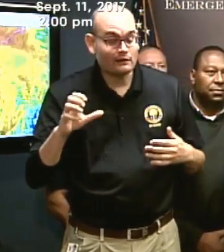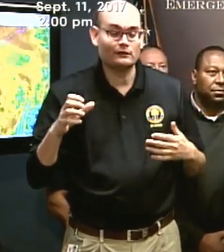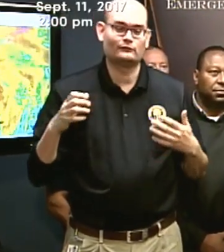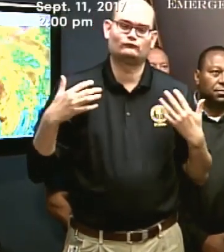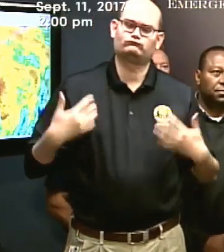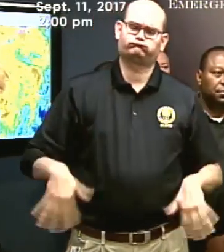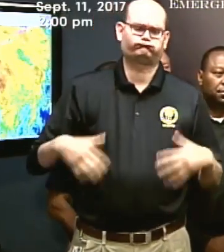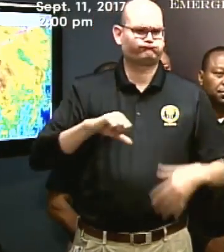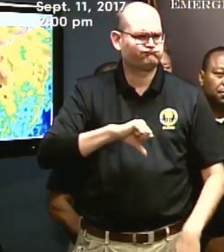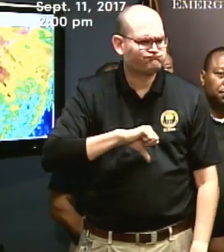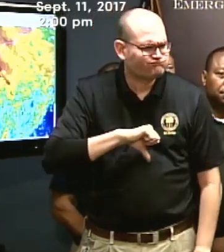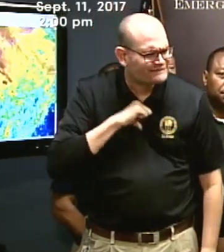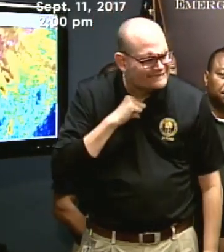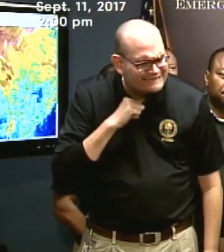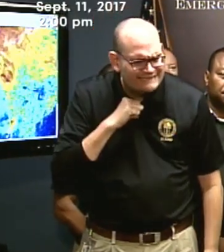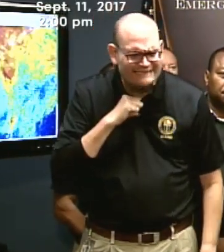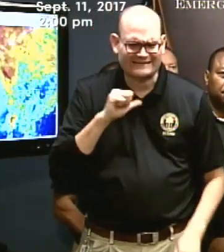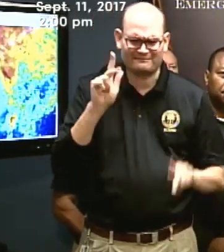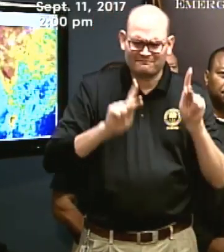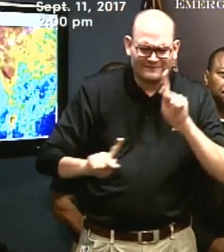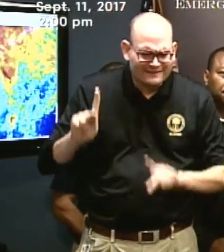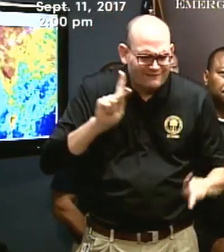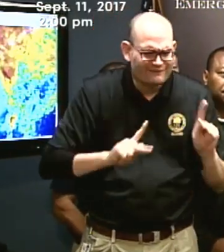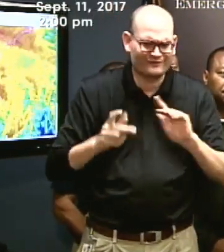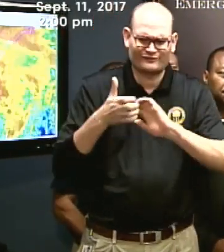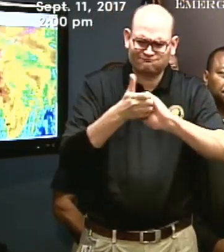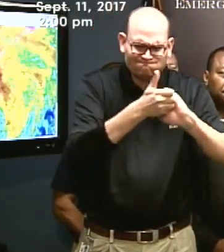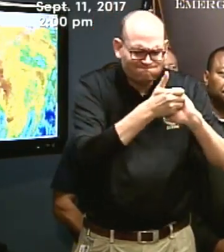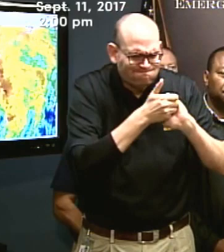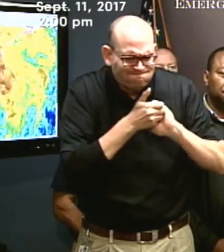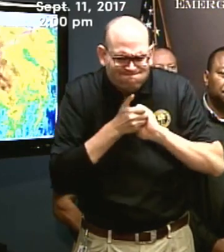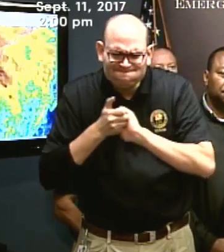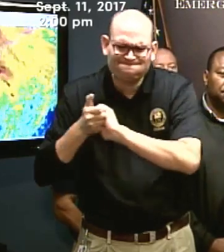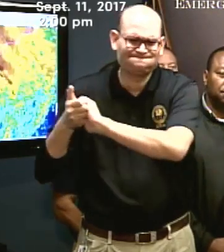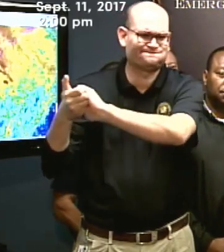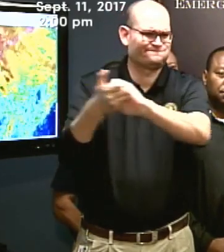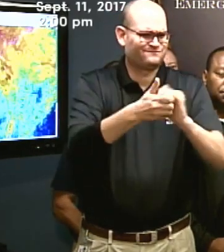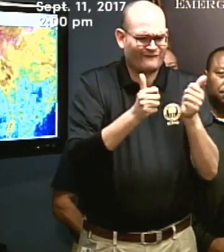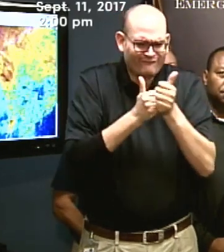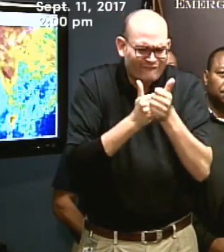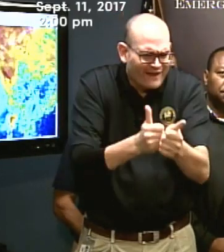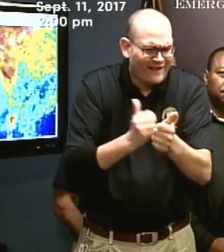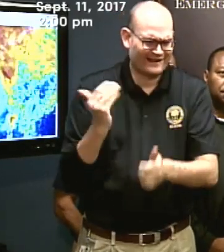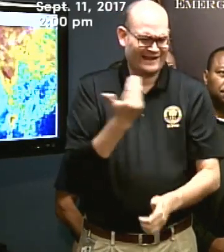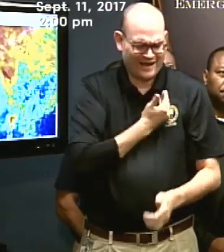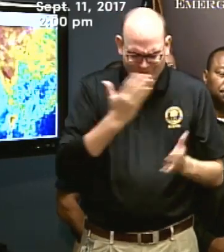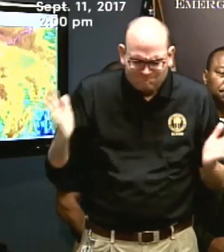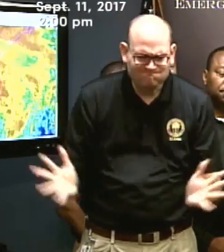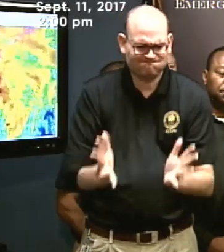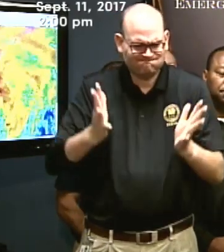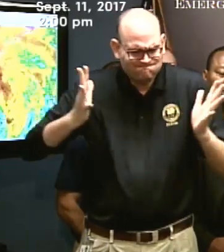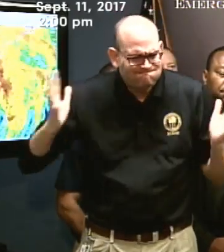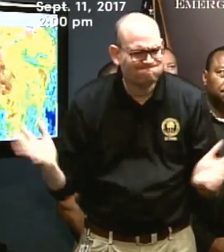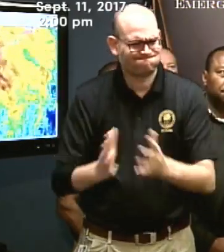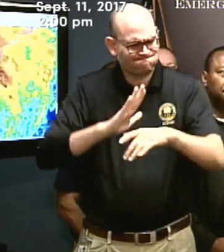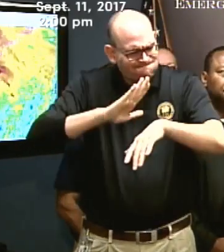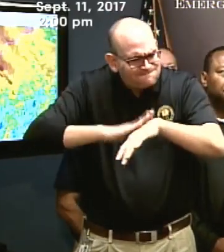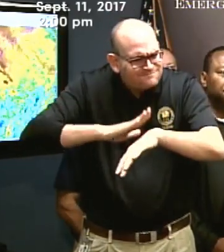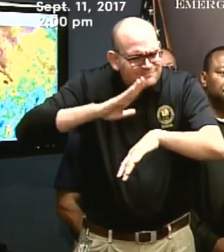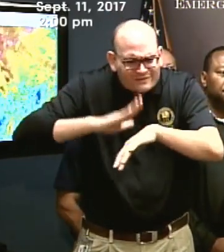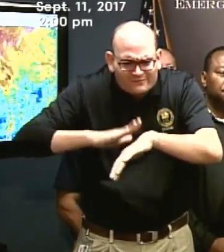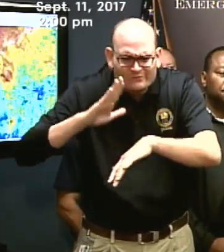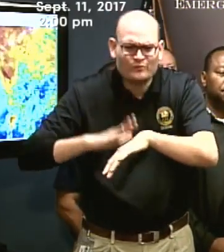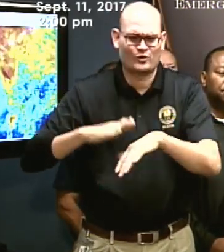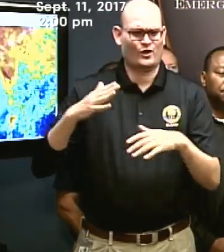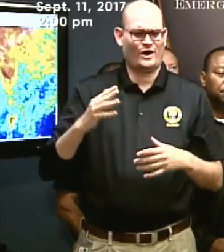of the way the citizens have responded to our urgings and warnings and information. This